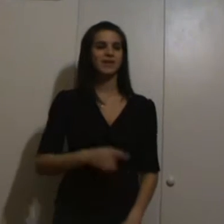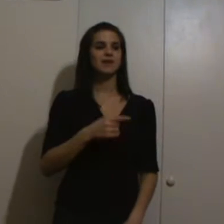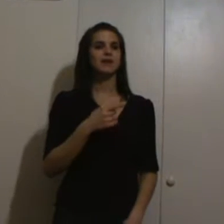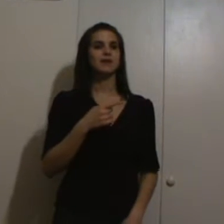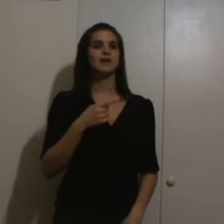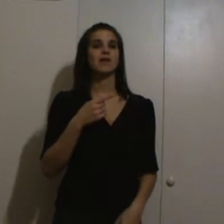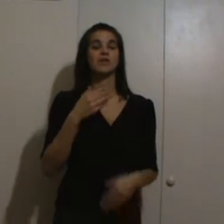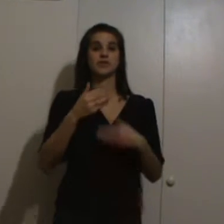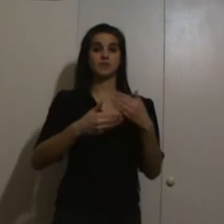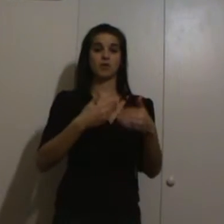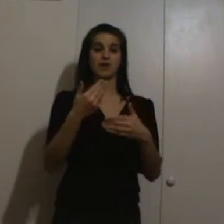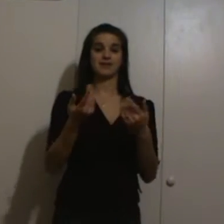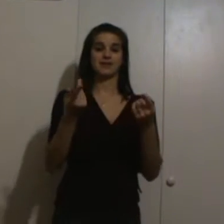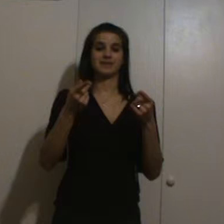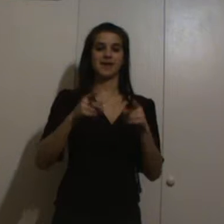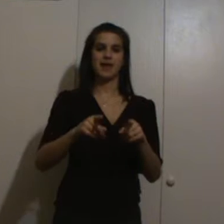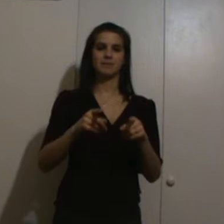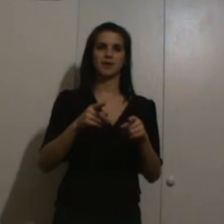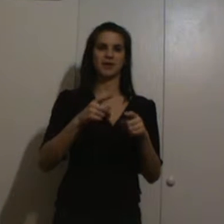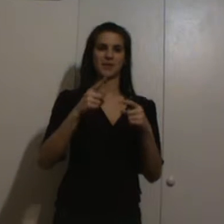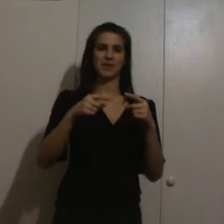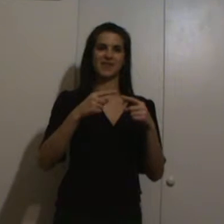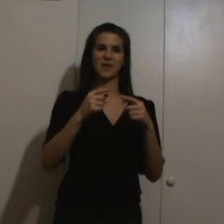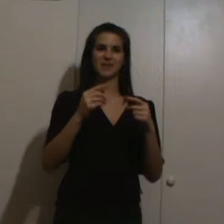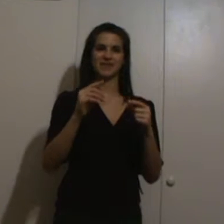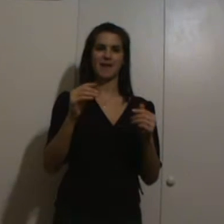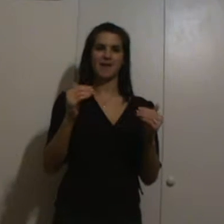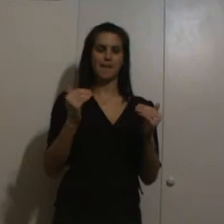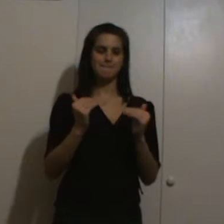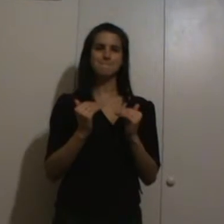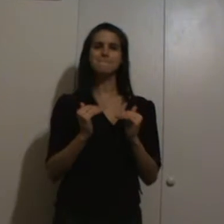if any, restrictions on what businesses could do.